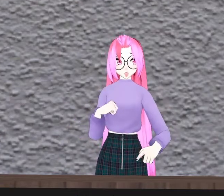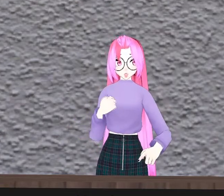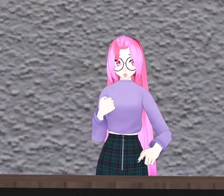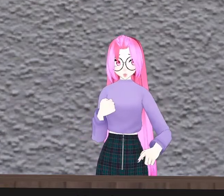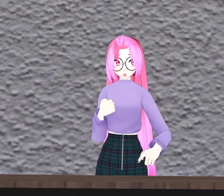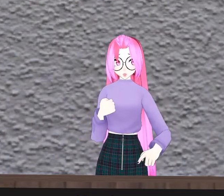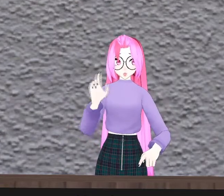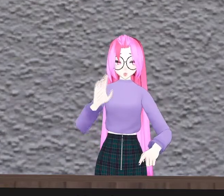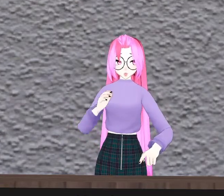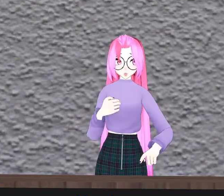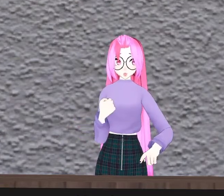this.